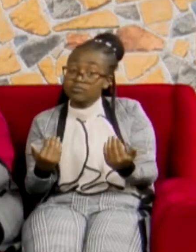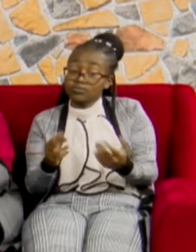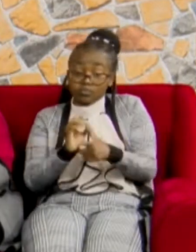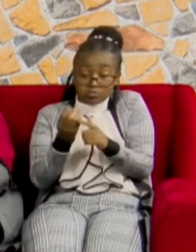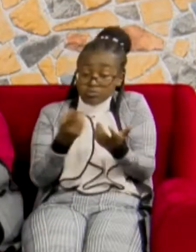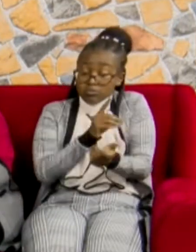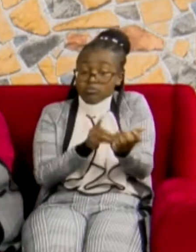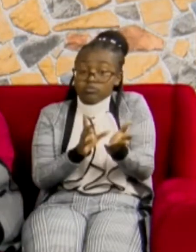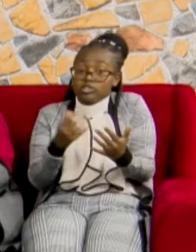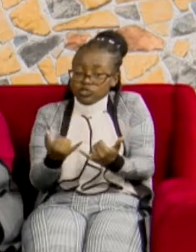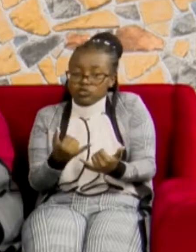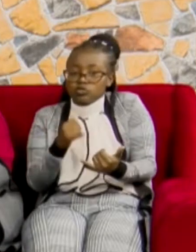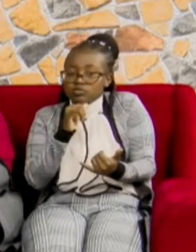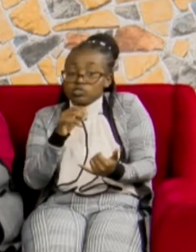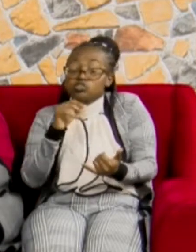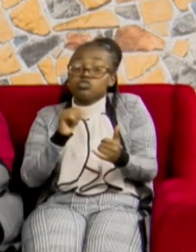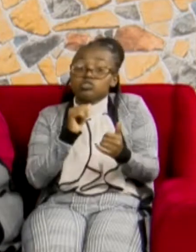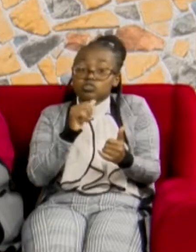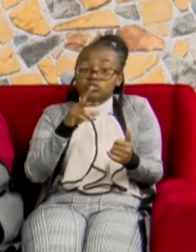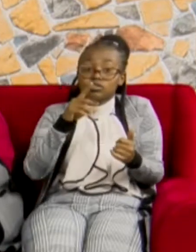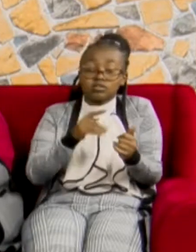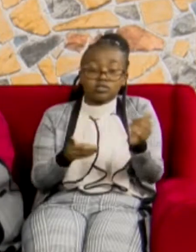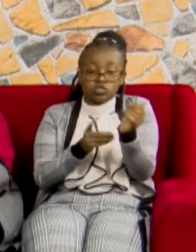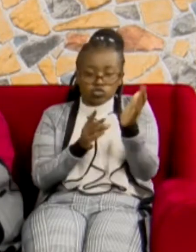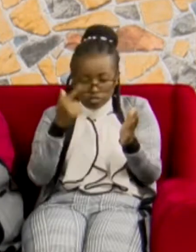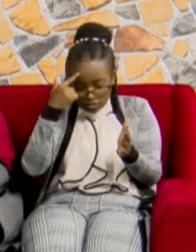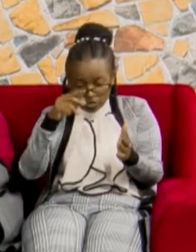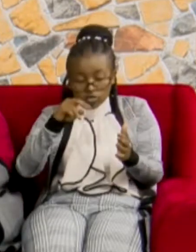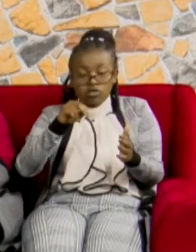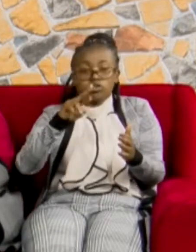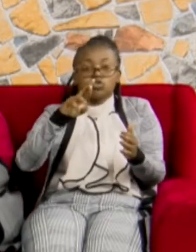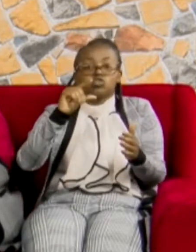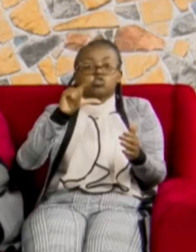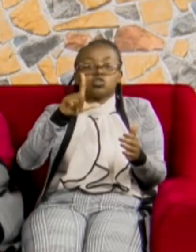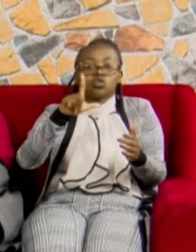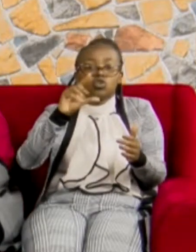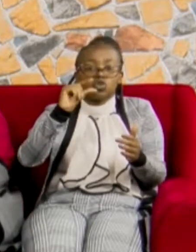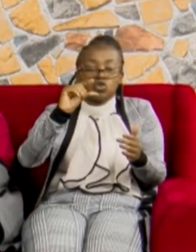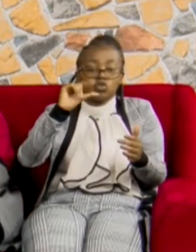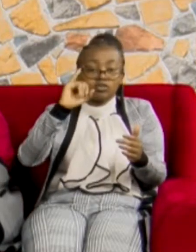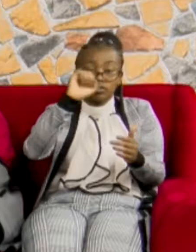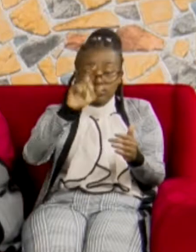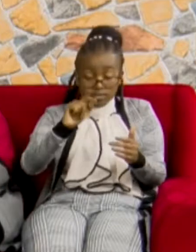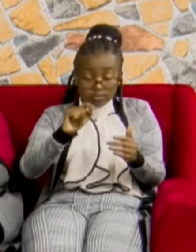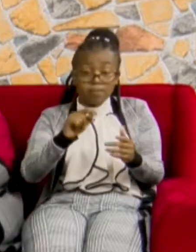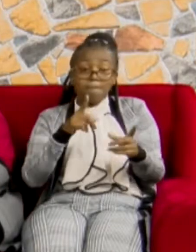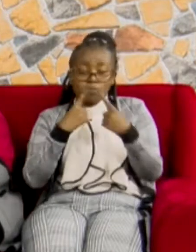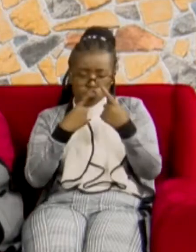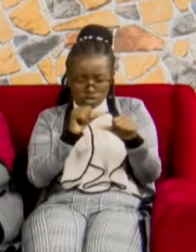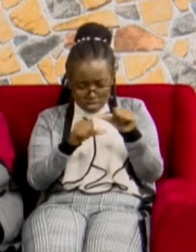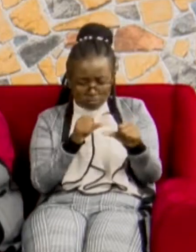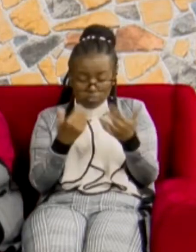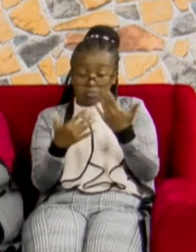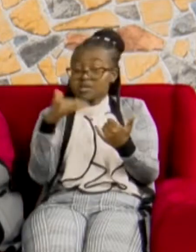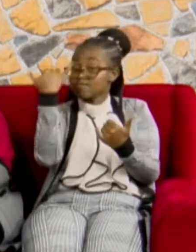because now you've said you're not a pediatric neurologist, which I had assumed, because there is the developmental challenges, right? And when we're talking about